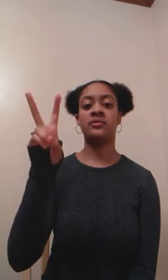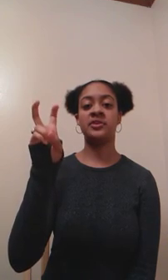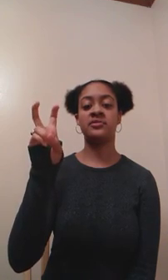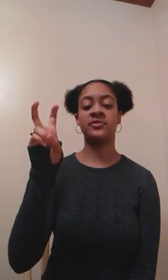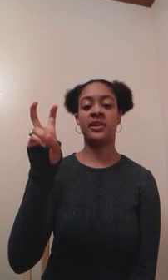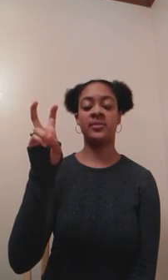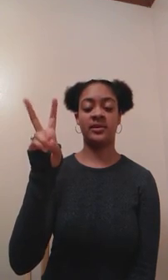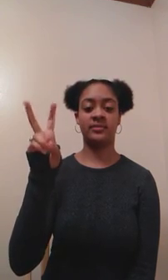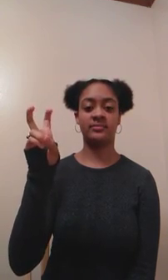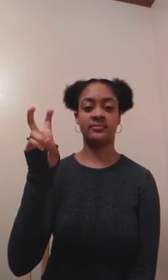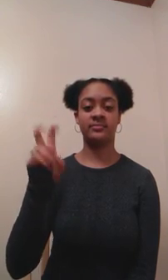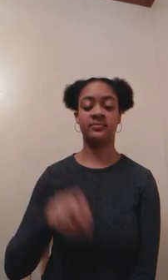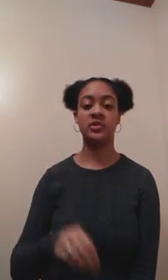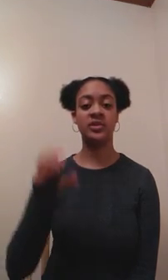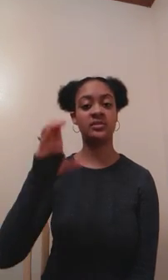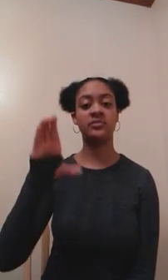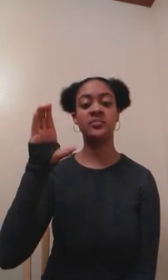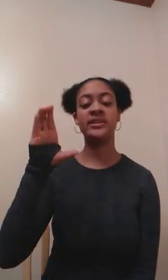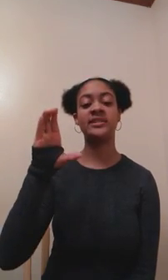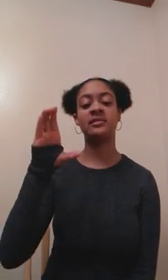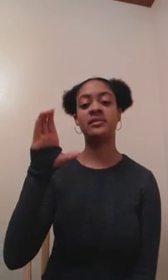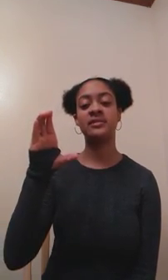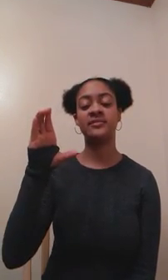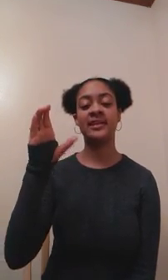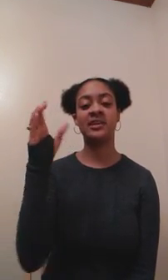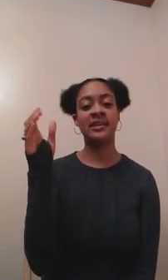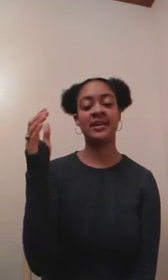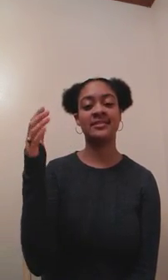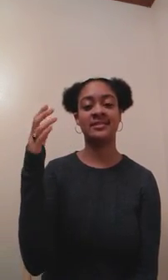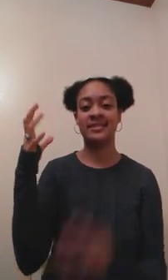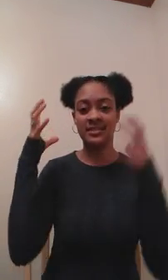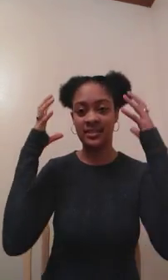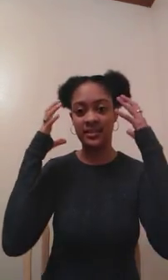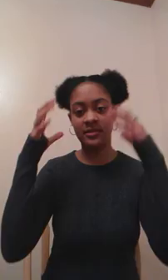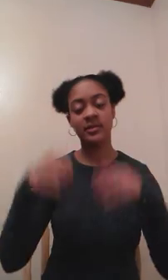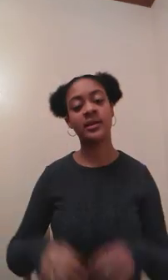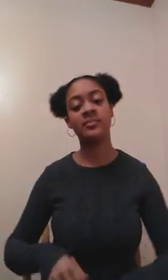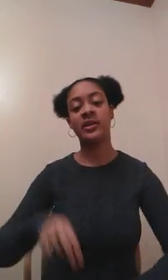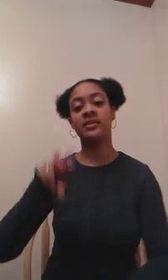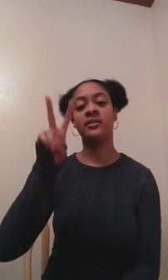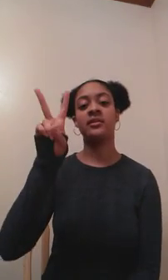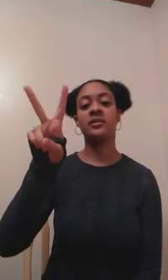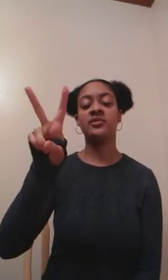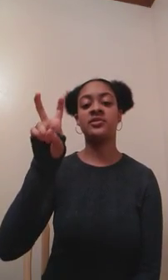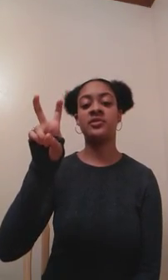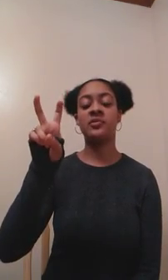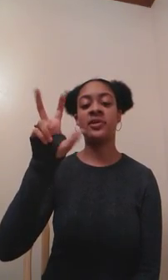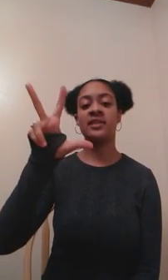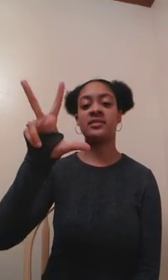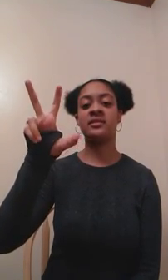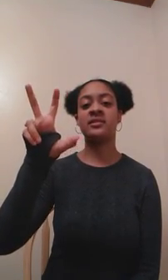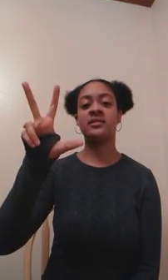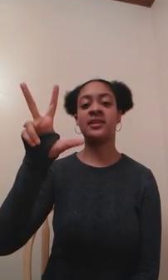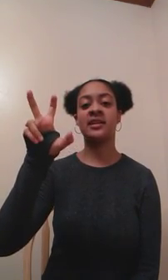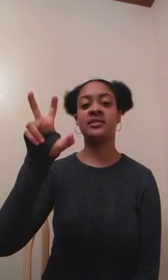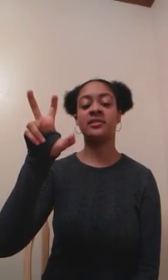these are the same thing. You can still do the big 0 if that's already gotten like stuck into your head, but just know that this is technically